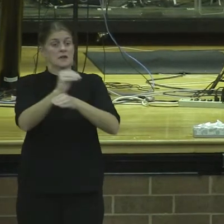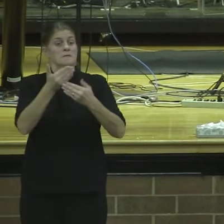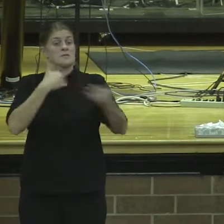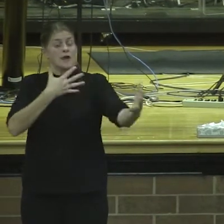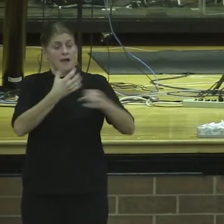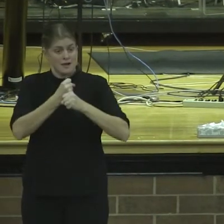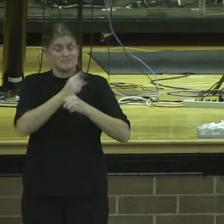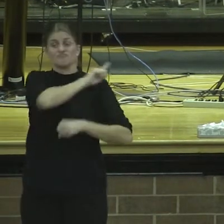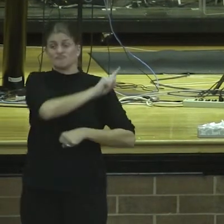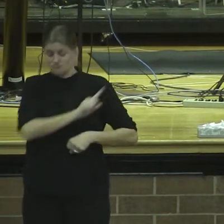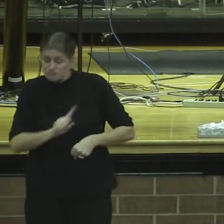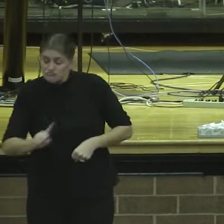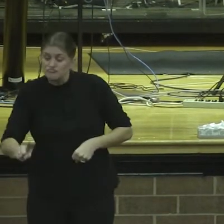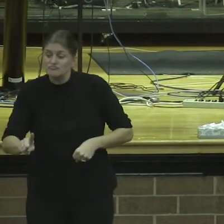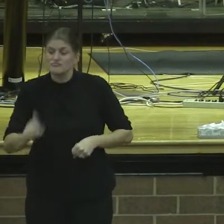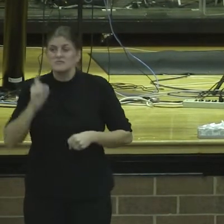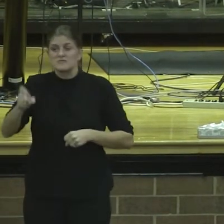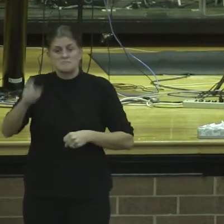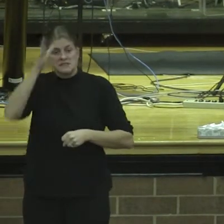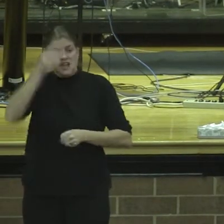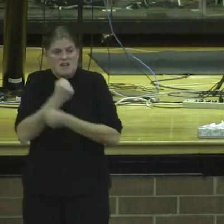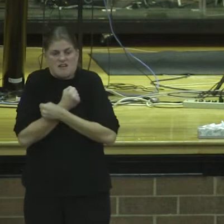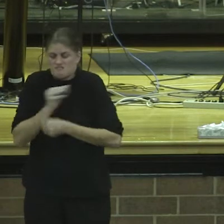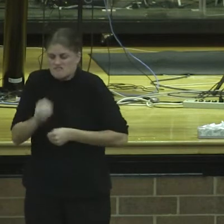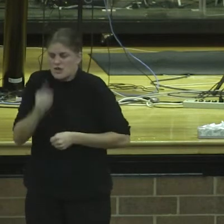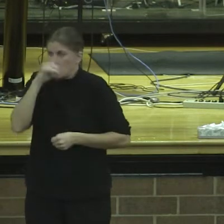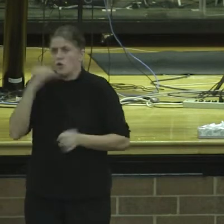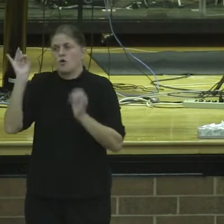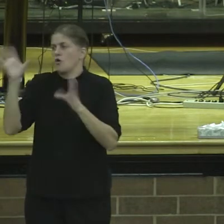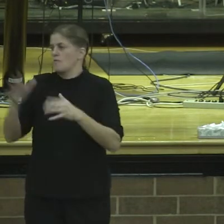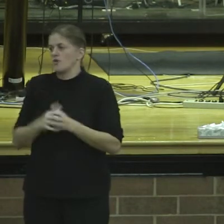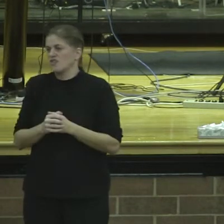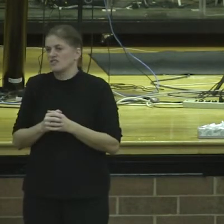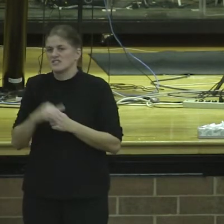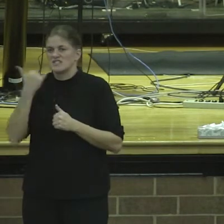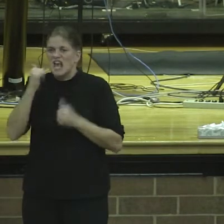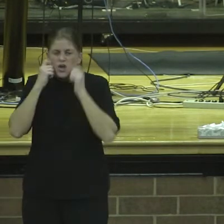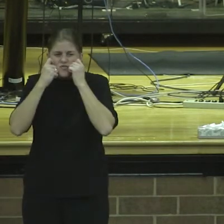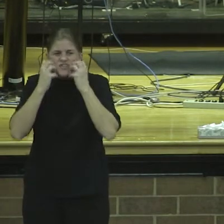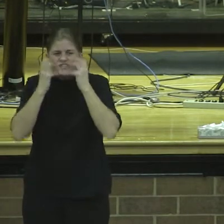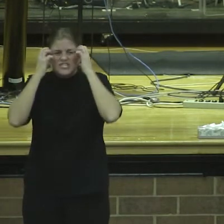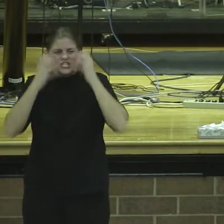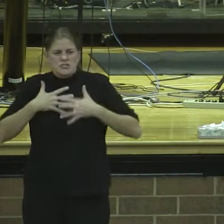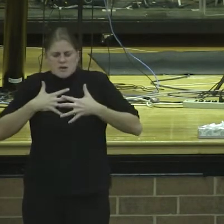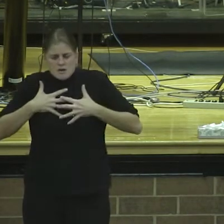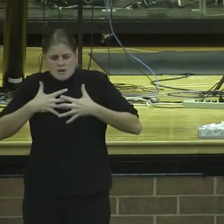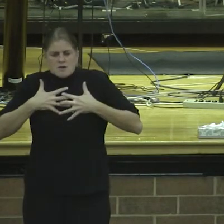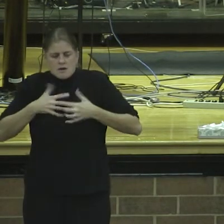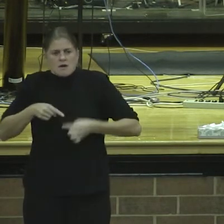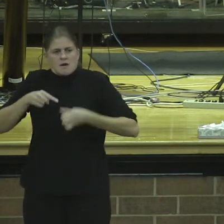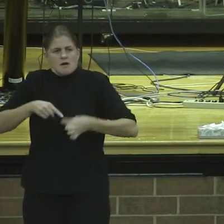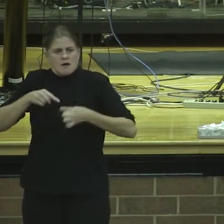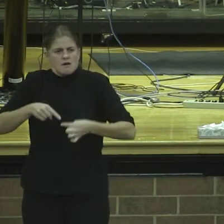And I went downstairs to give my dad a hug and a kiss and stuff, and he looked horrible. He had jaundice color. He was having trouble breathing.